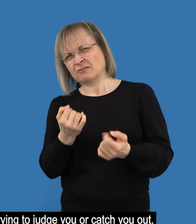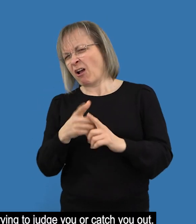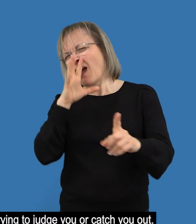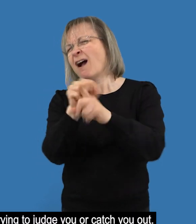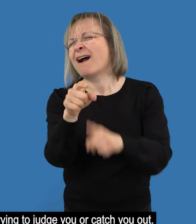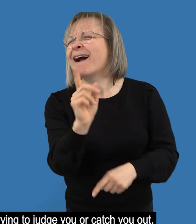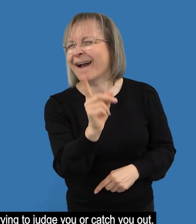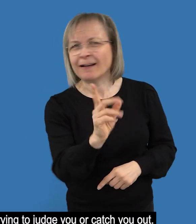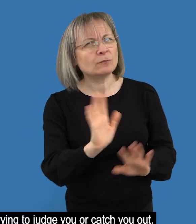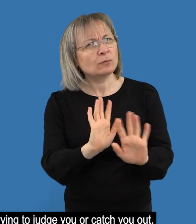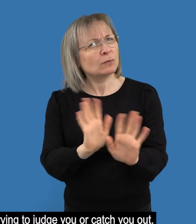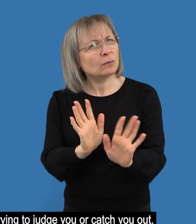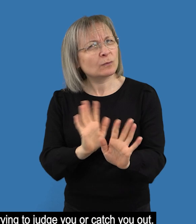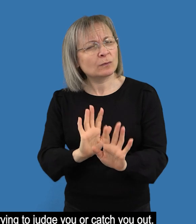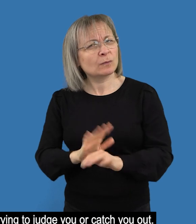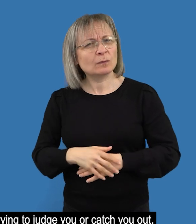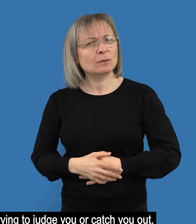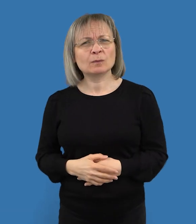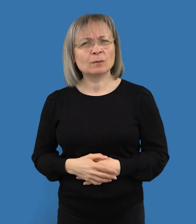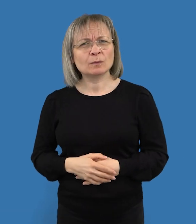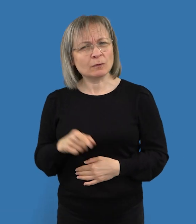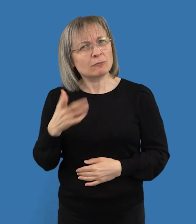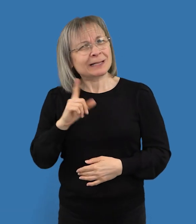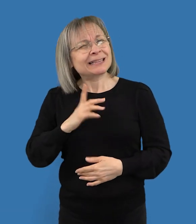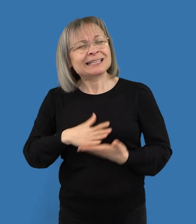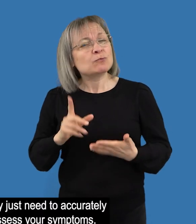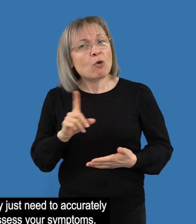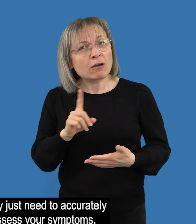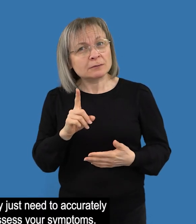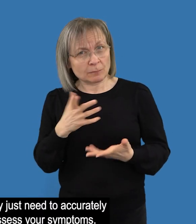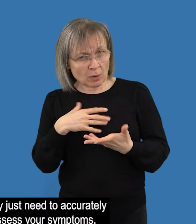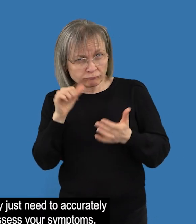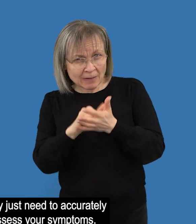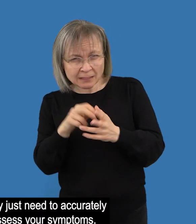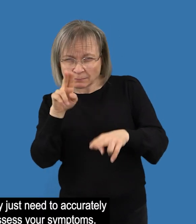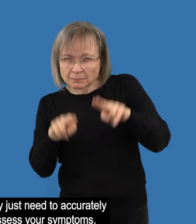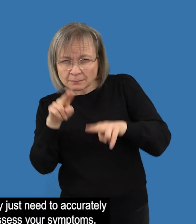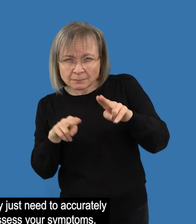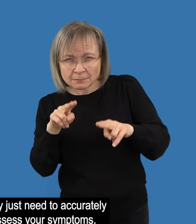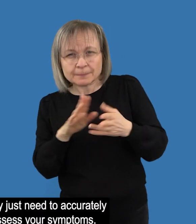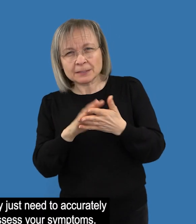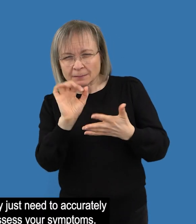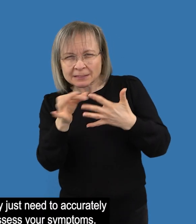GP isn't trying to judge you or catch you out. They just need to accurately assess your